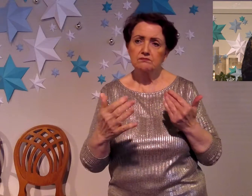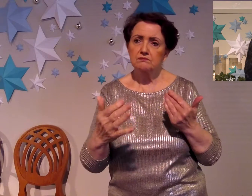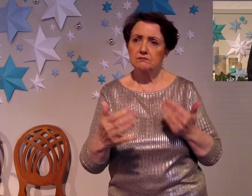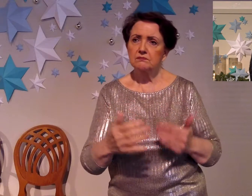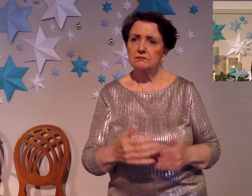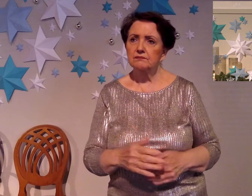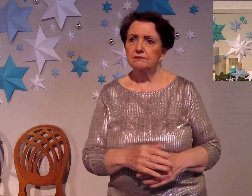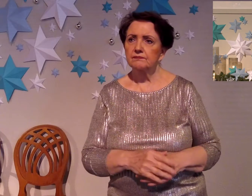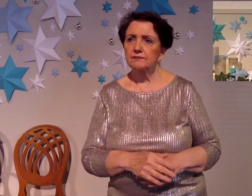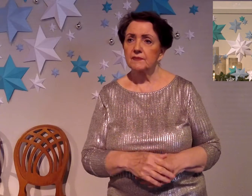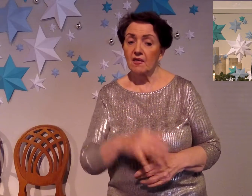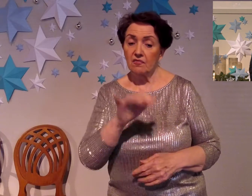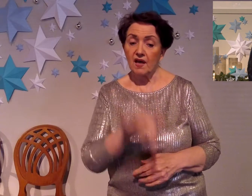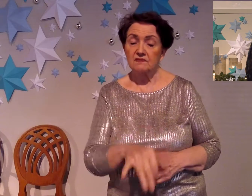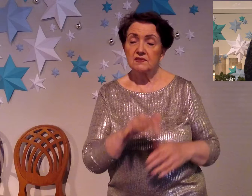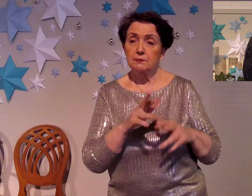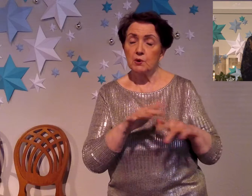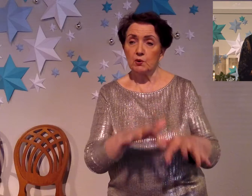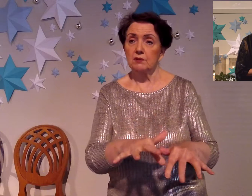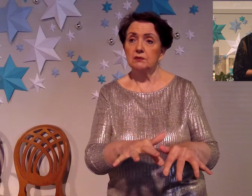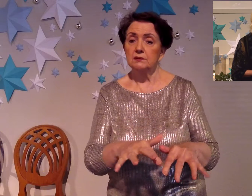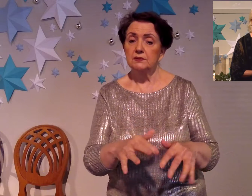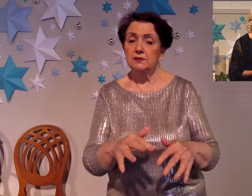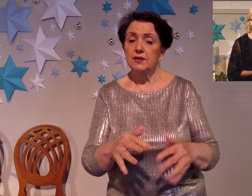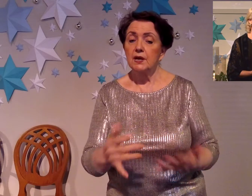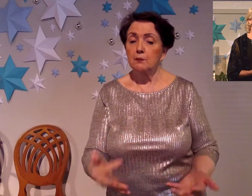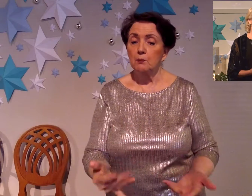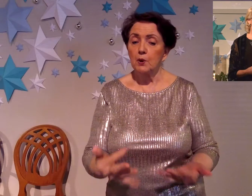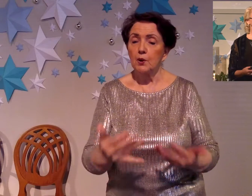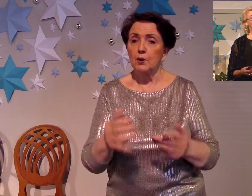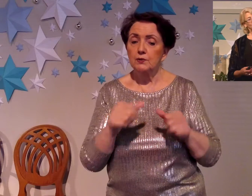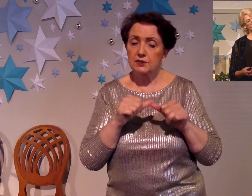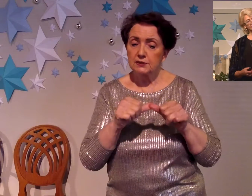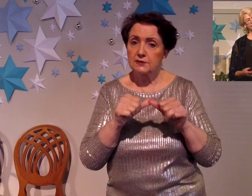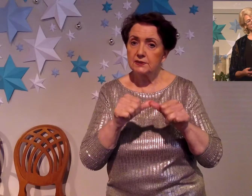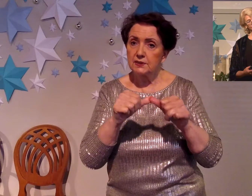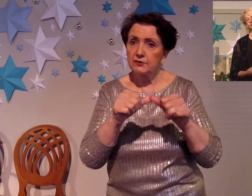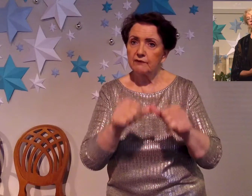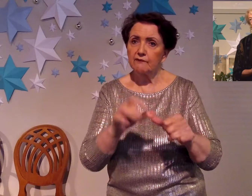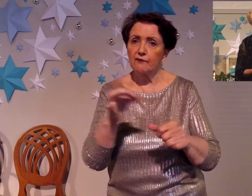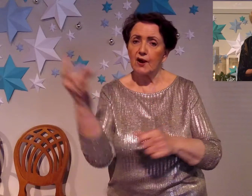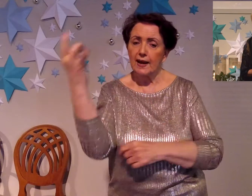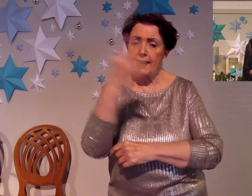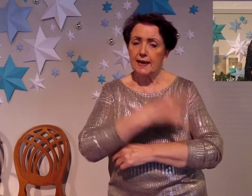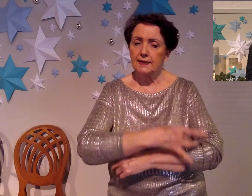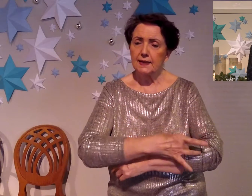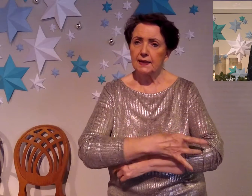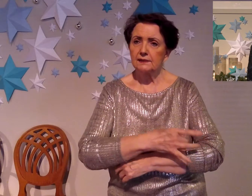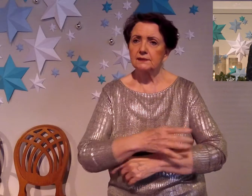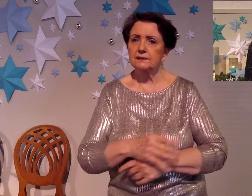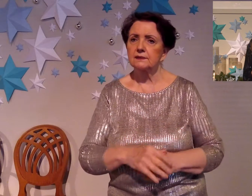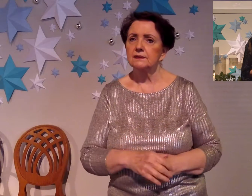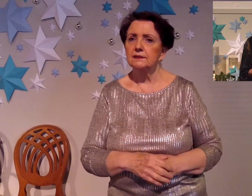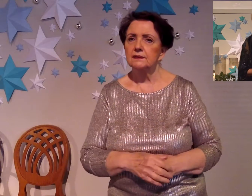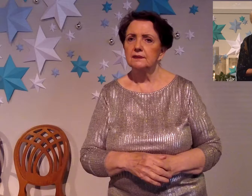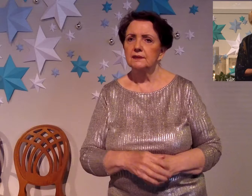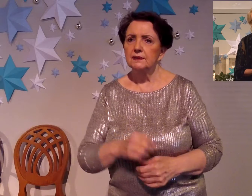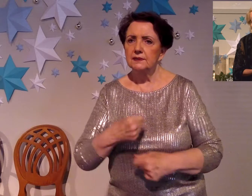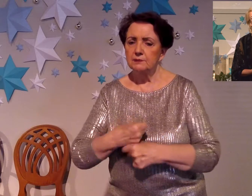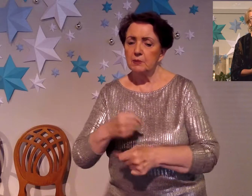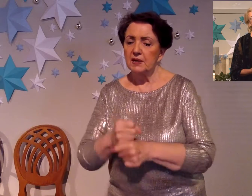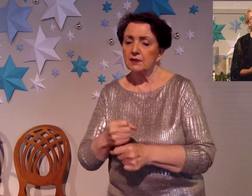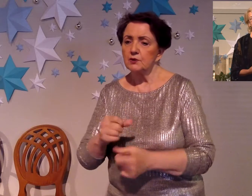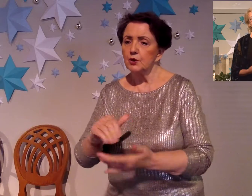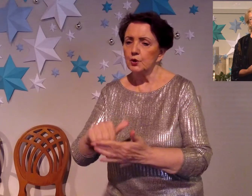And of course, that's the miracle, that it burned for 8 days. The entire 8 days it took for them to press new oil,